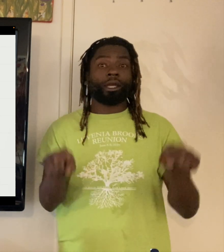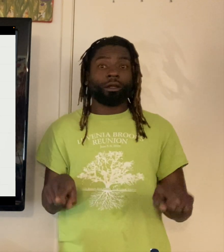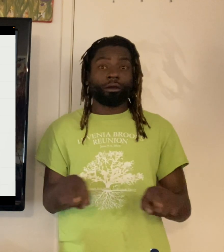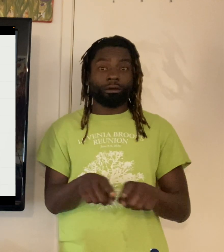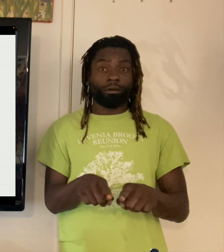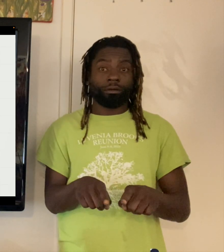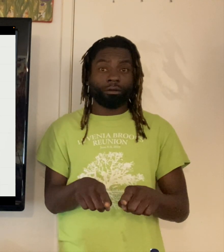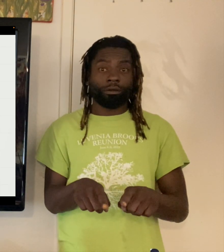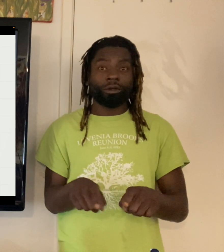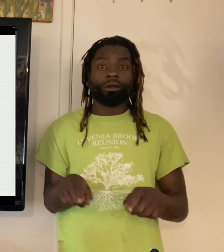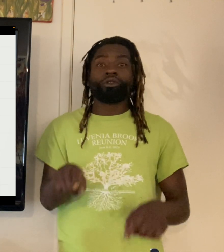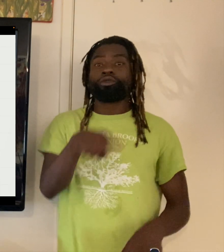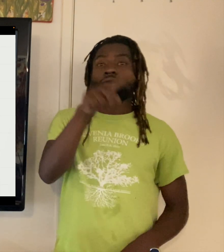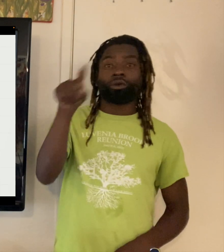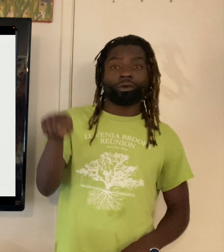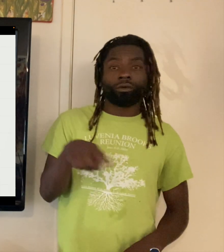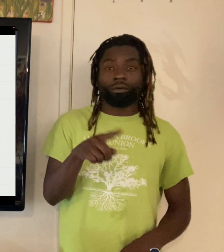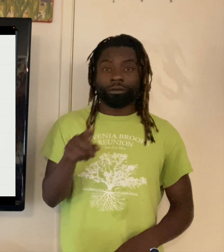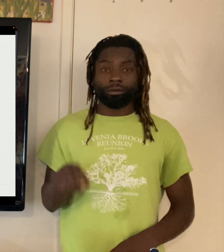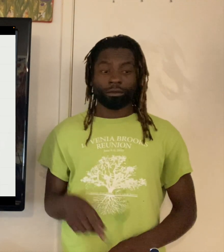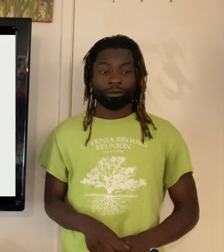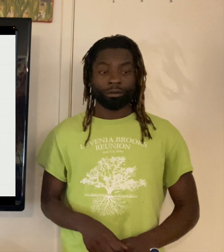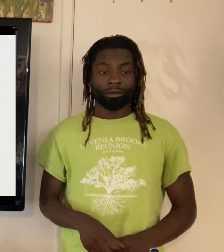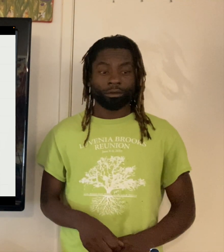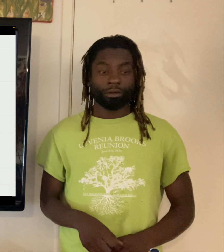square, circle,